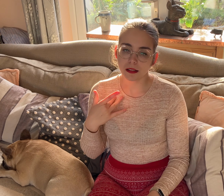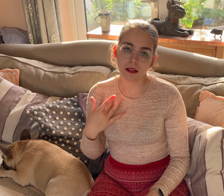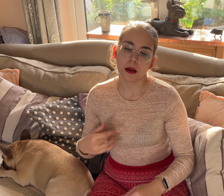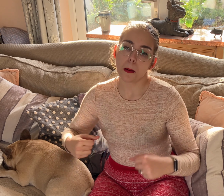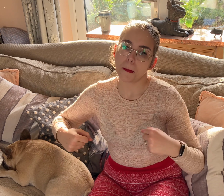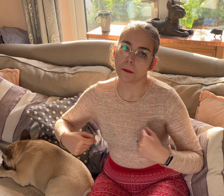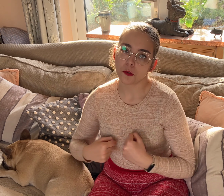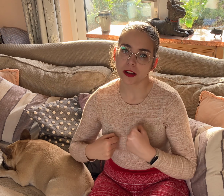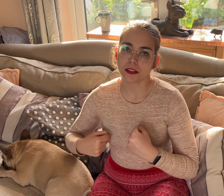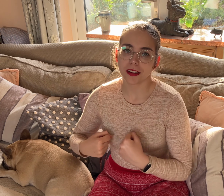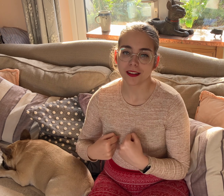Pressure.